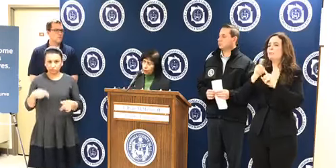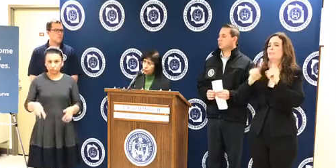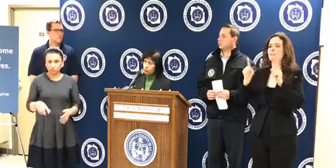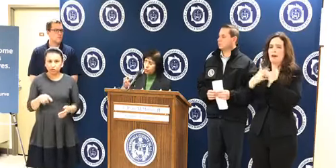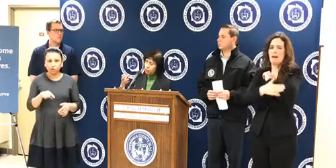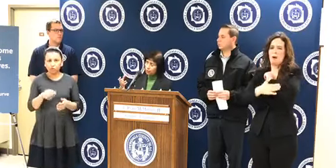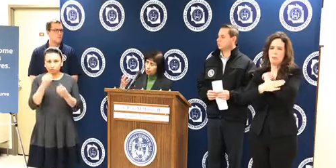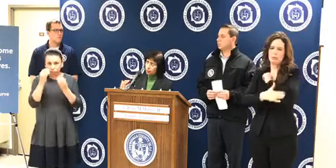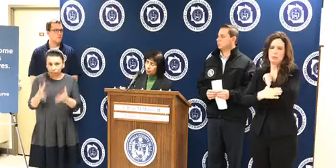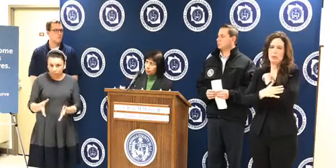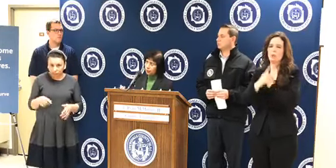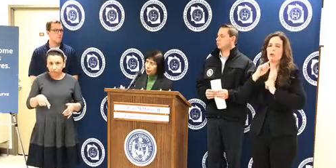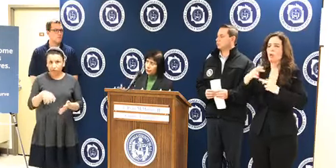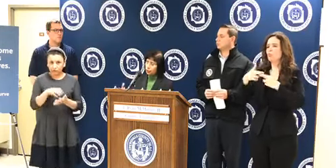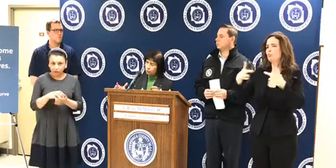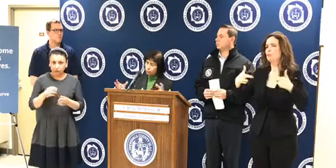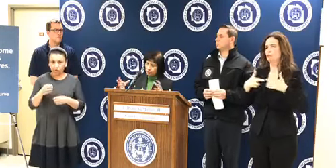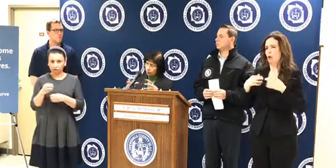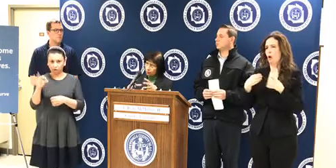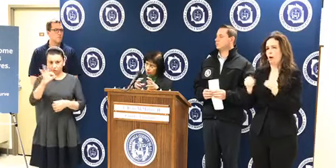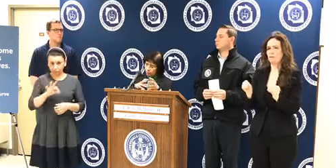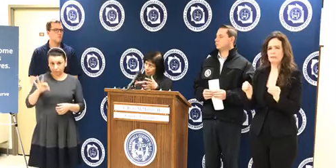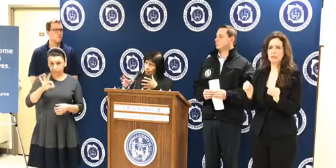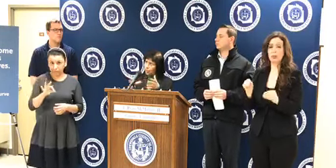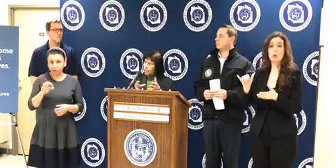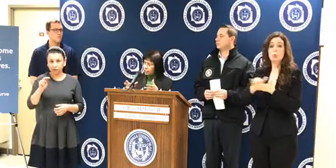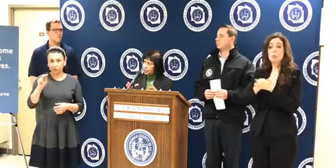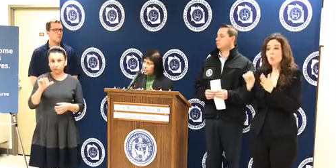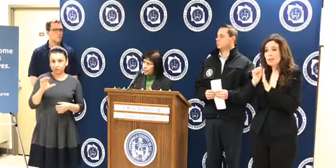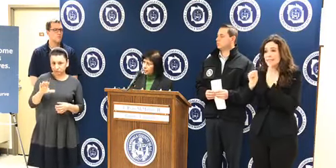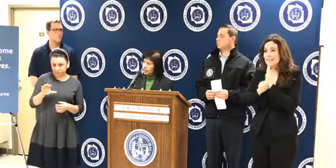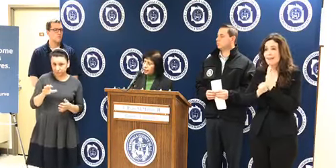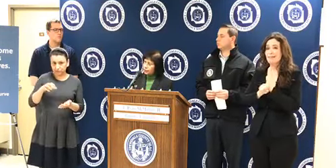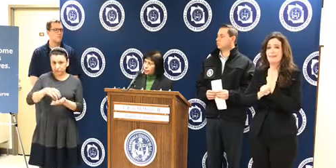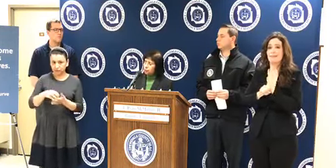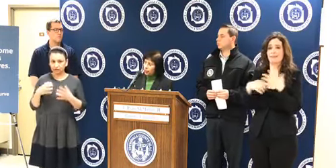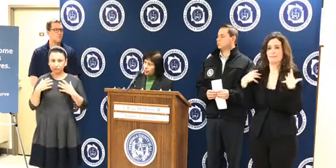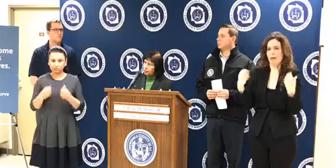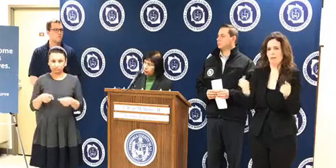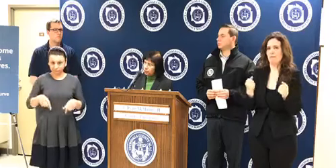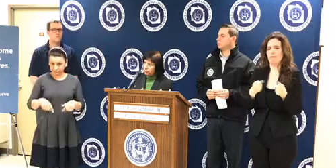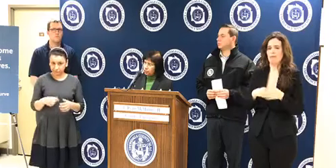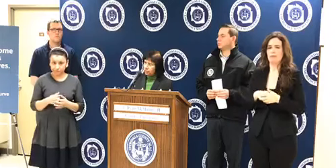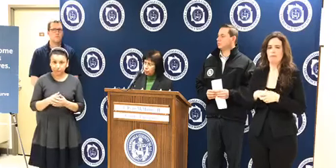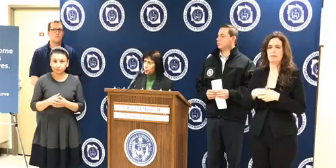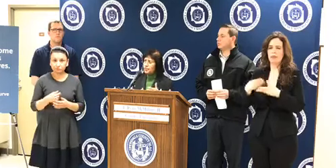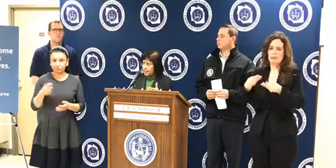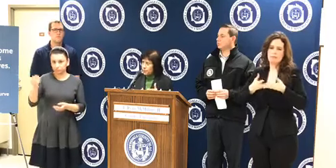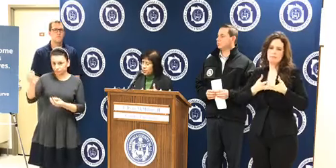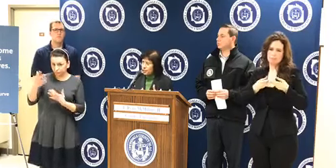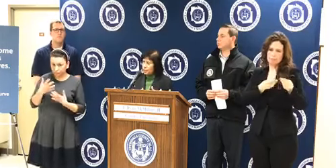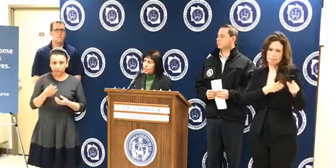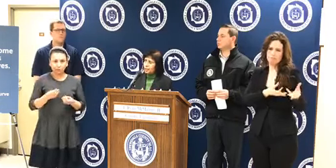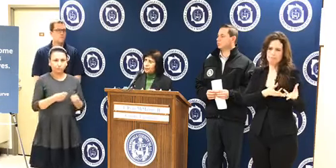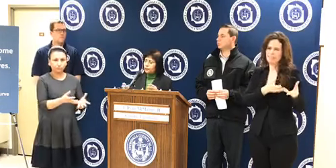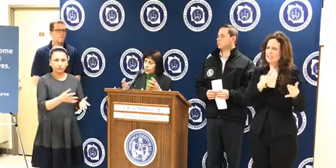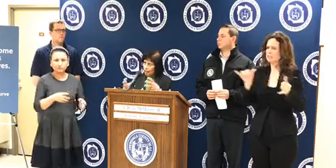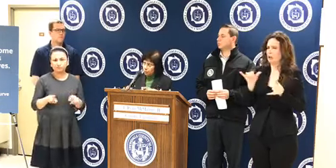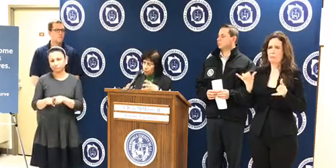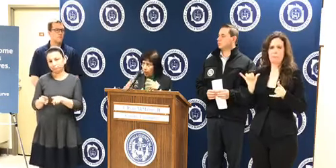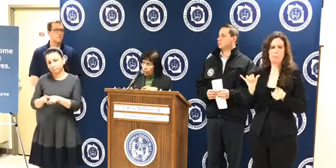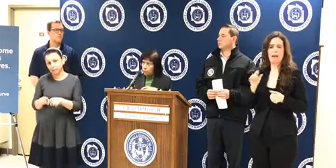regional office. So New York State Department of Health actually becomes the connecting dot, and they provide that information. It will be the same thing